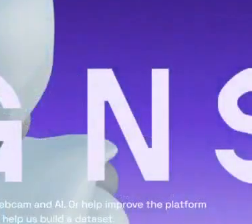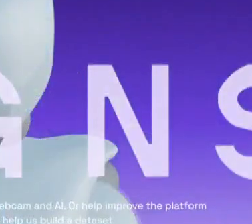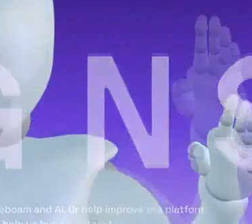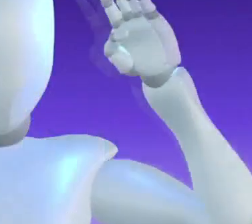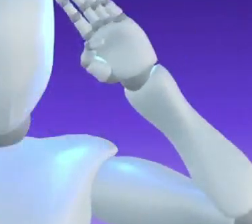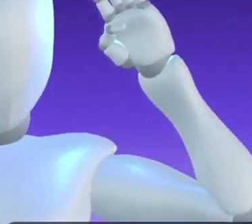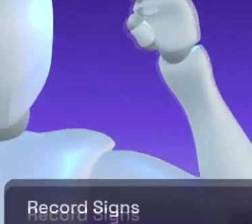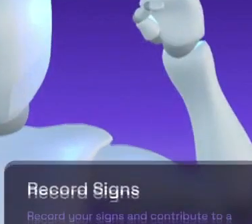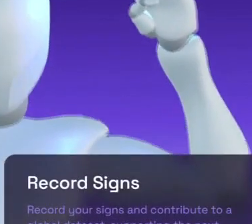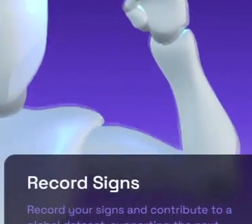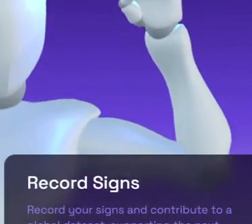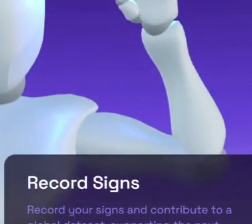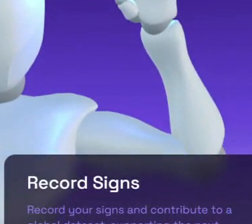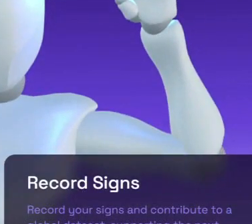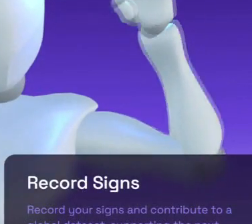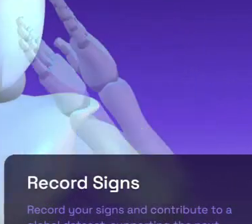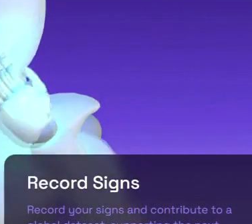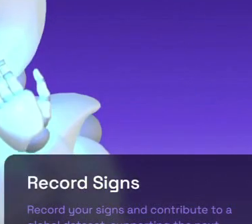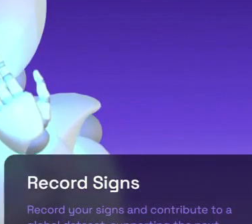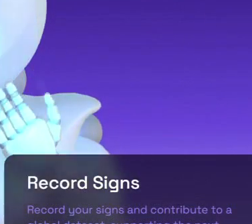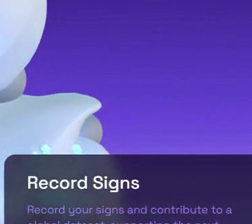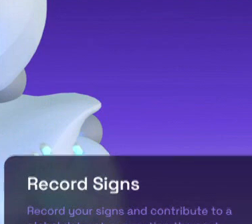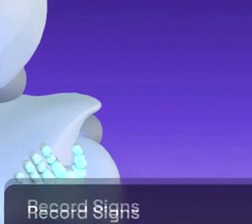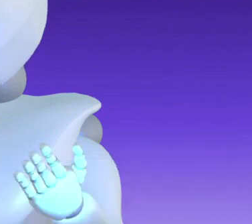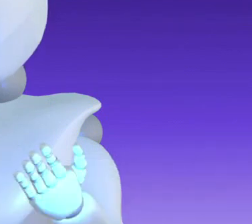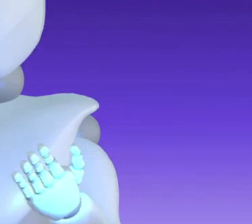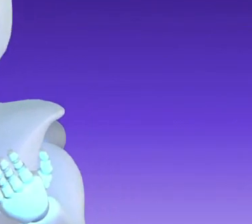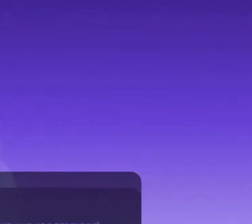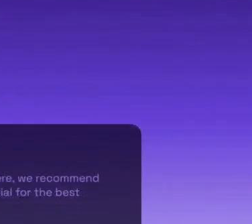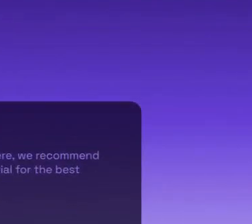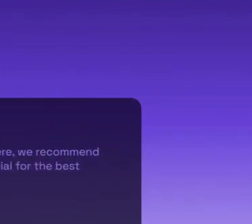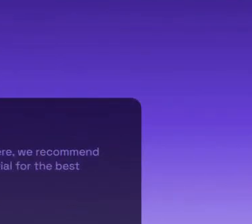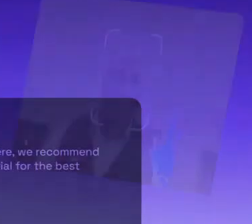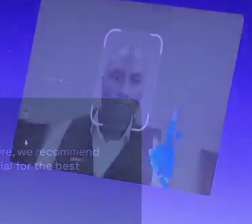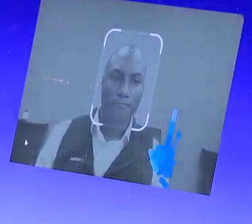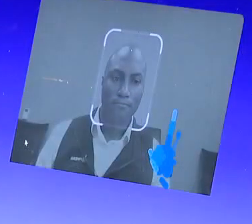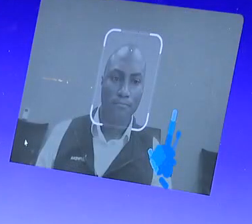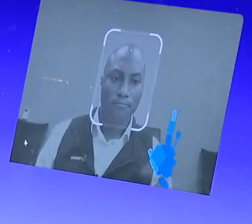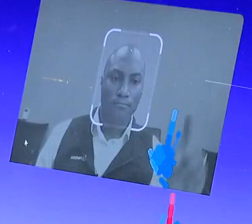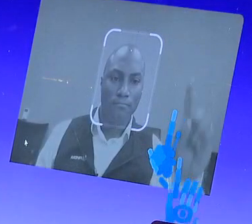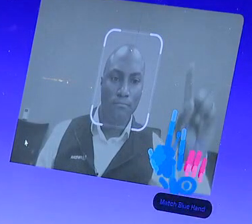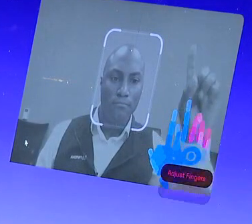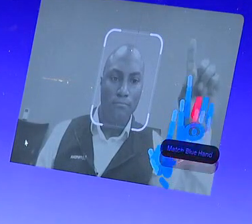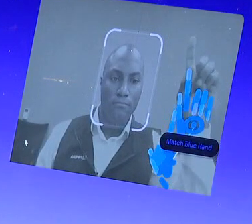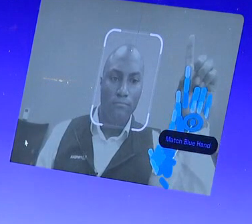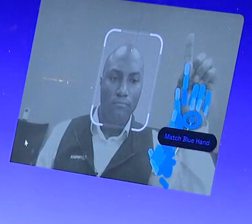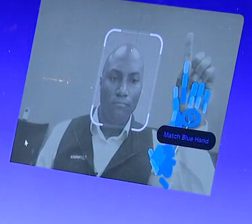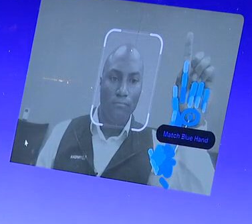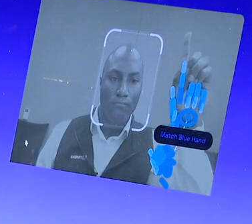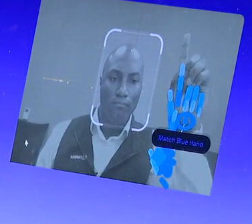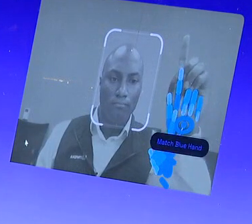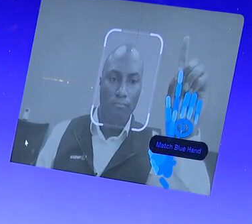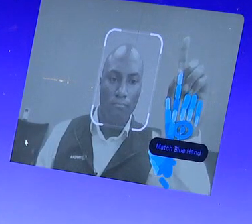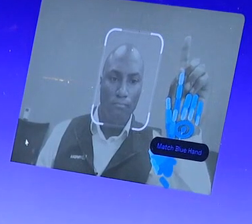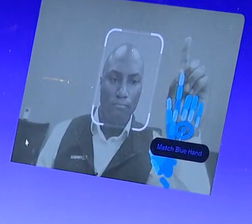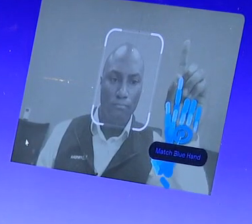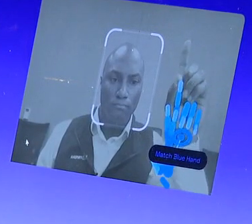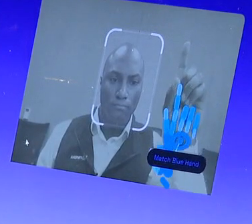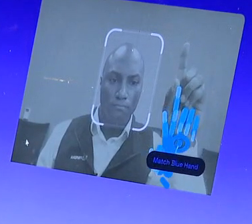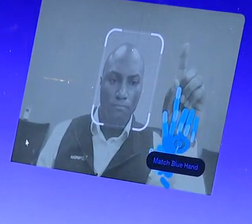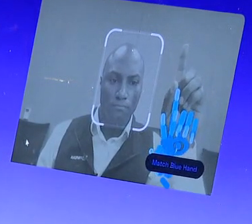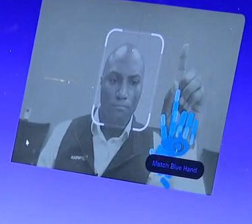an avatar and computer camera to teach common words in American Sign Language or ASL and then move your hand upwards